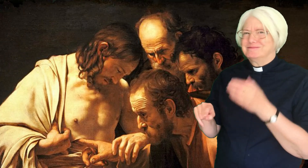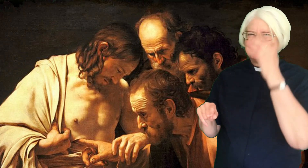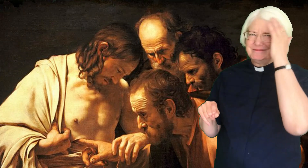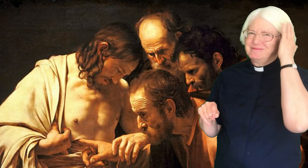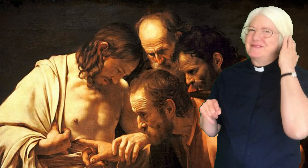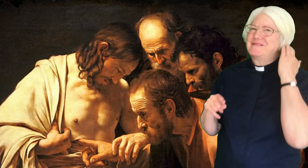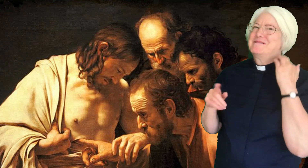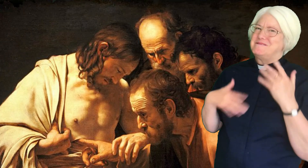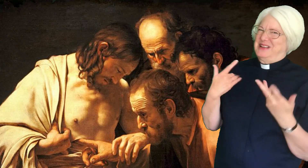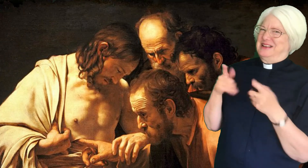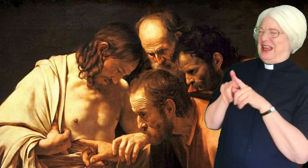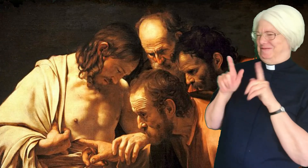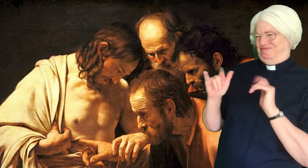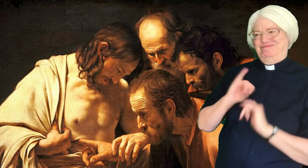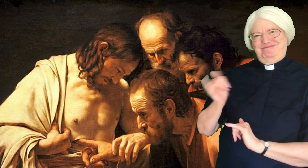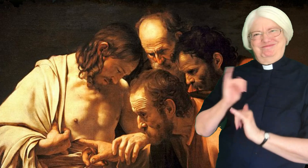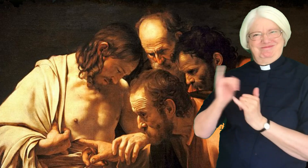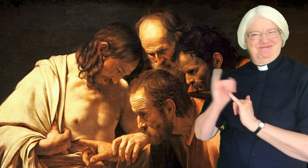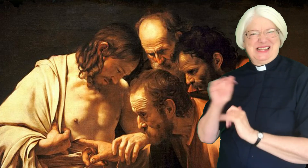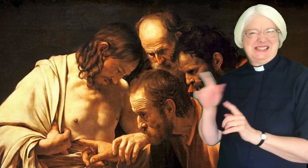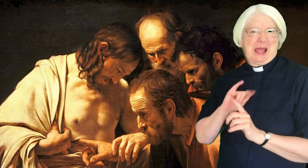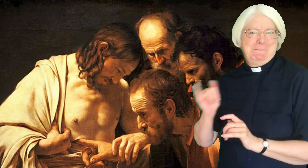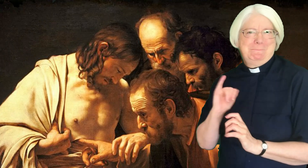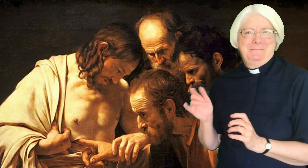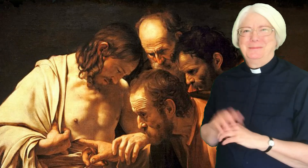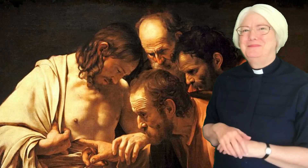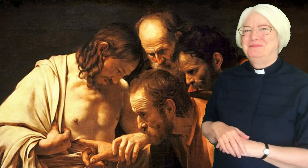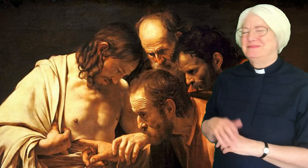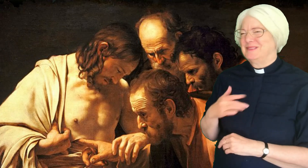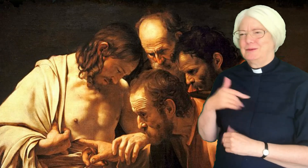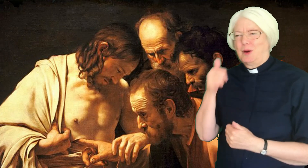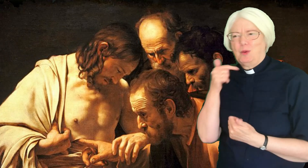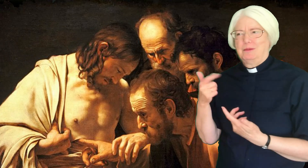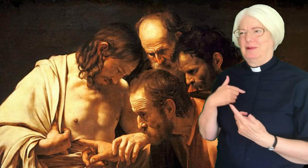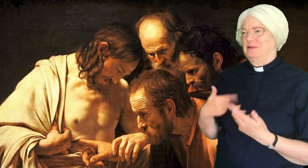I have a fellow feeling for Thomas, really. We're very similar.